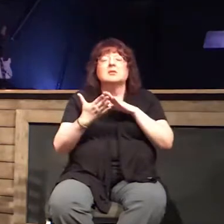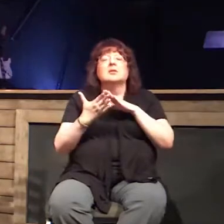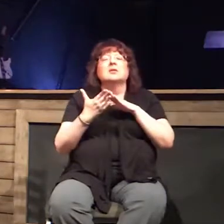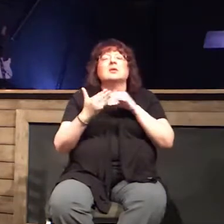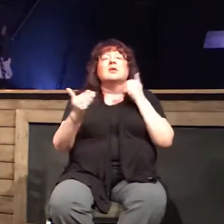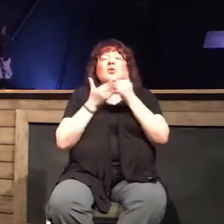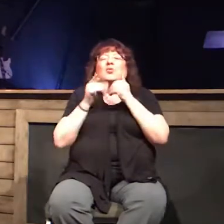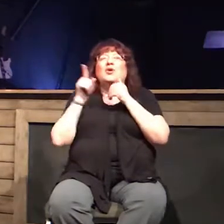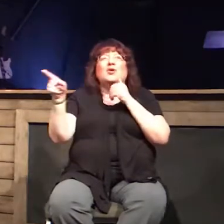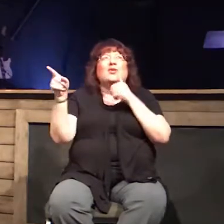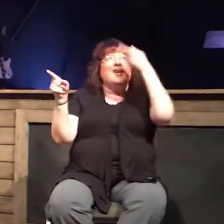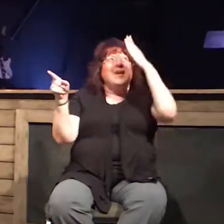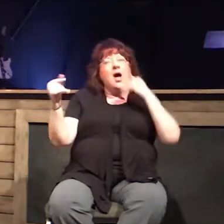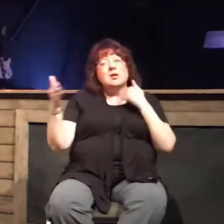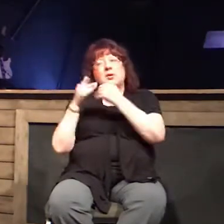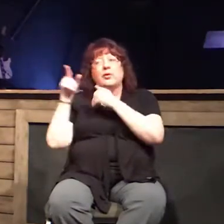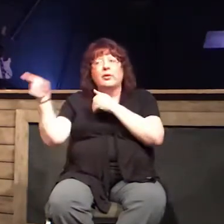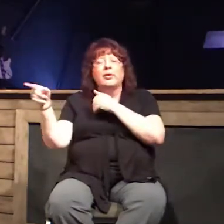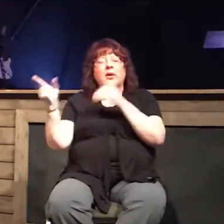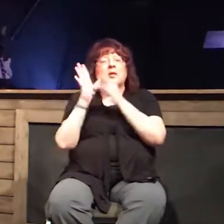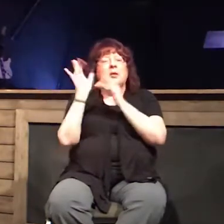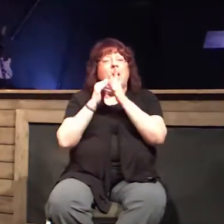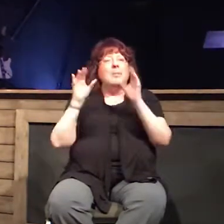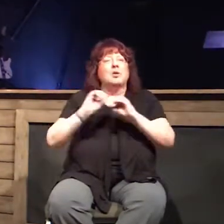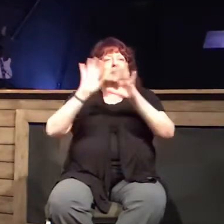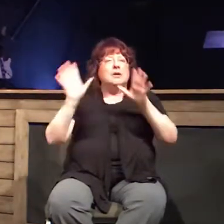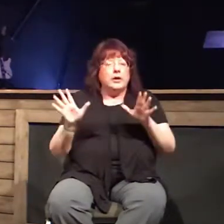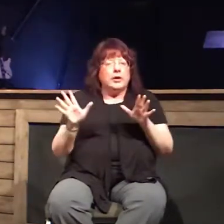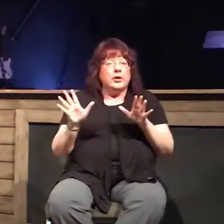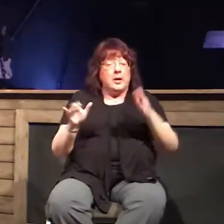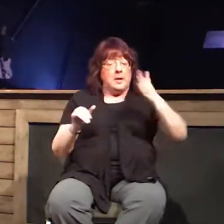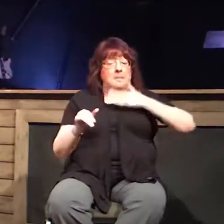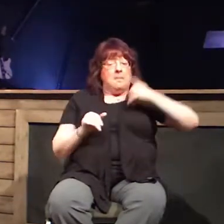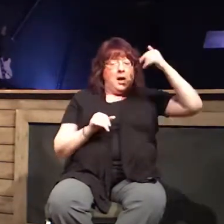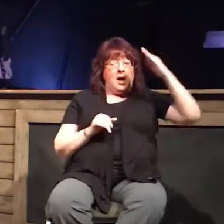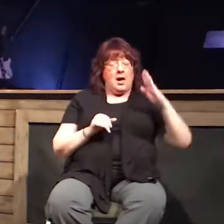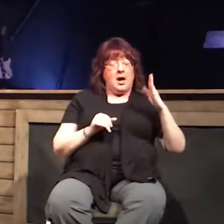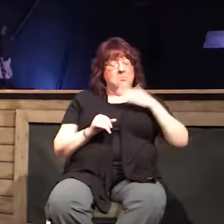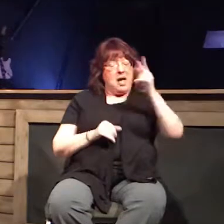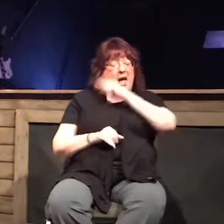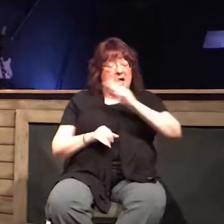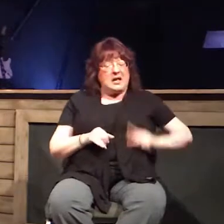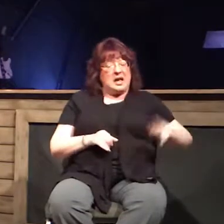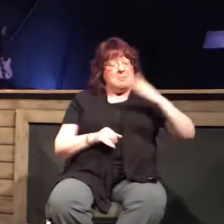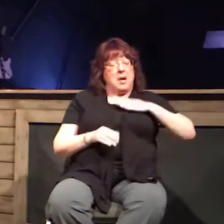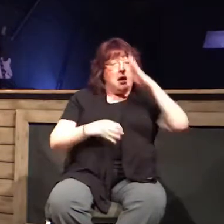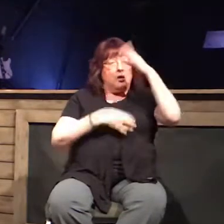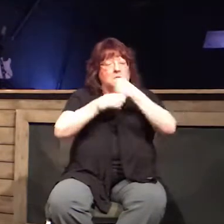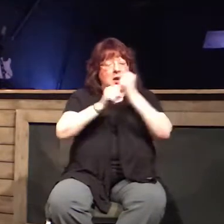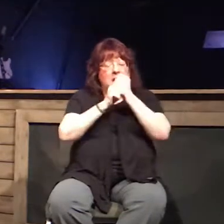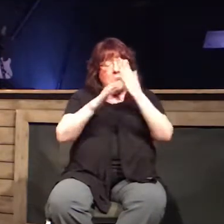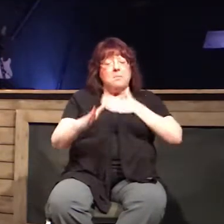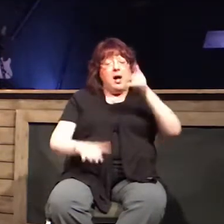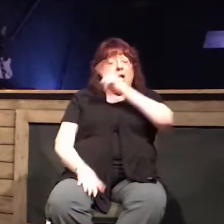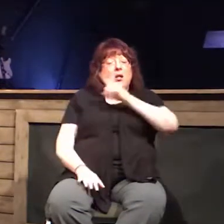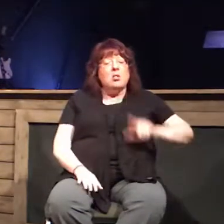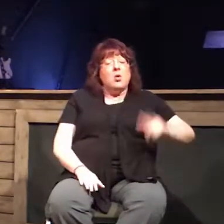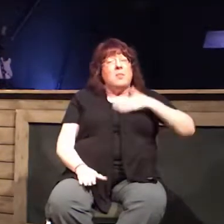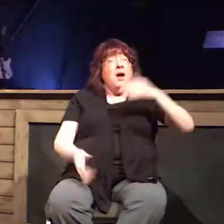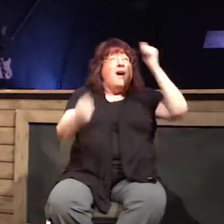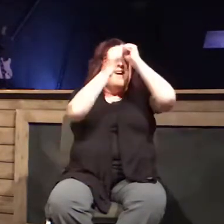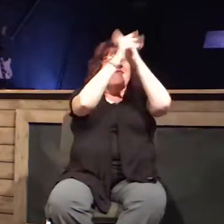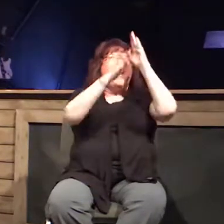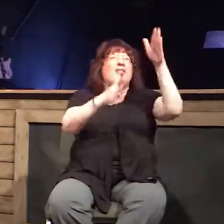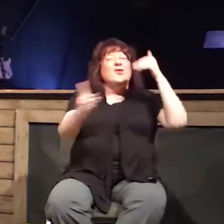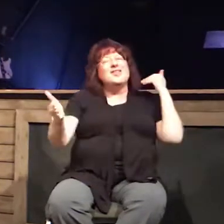Get near to what he is near. And the Bible is very, very clear. My God, my King, my Creator, my Lord, my